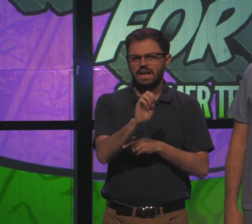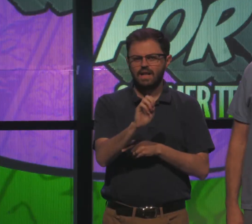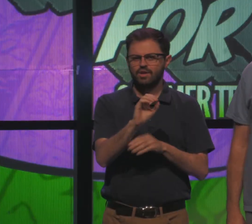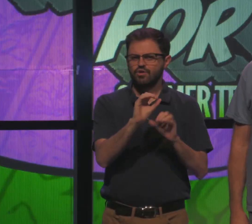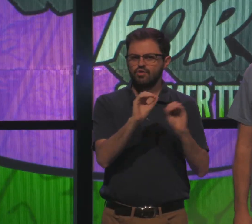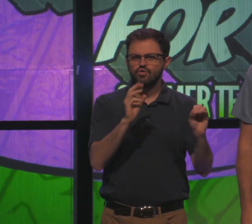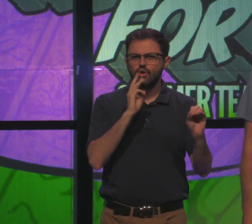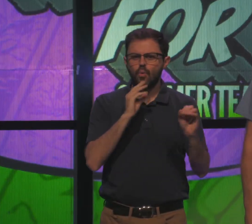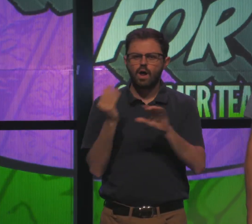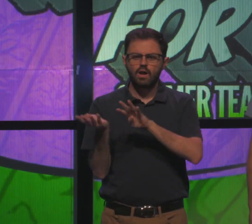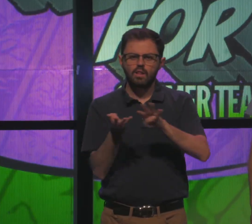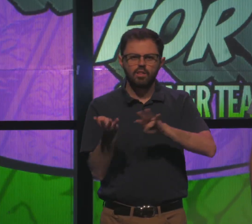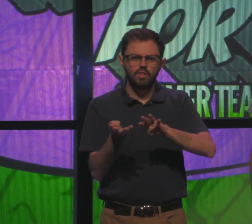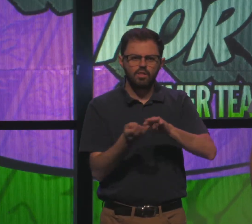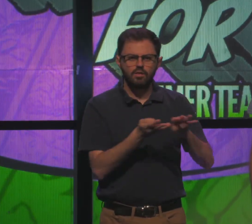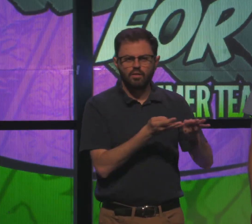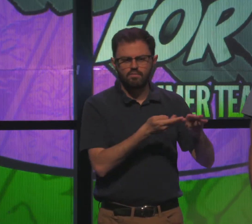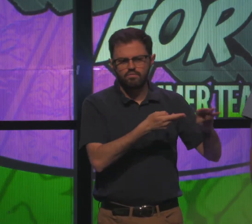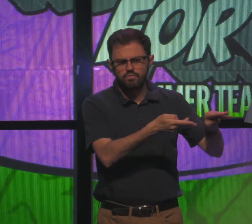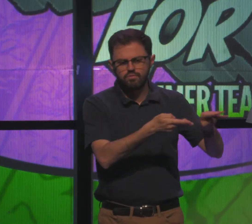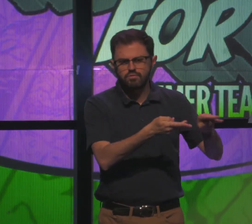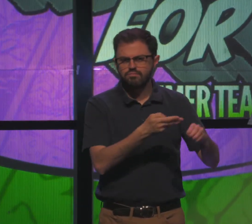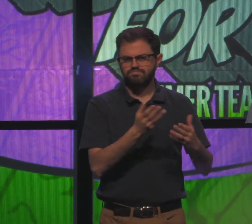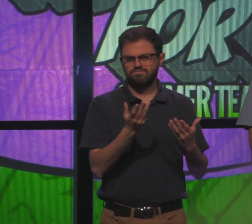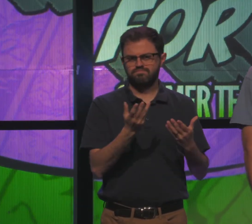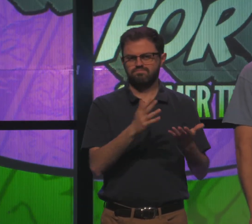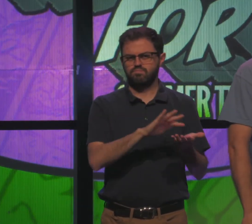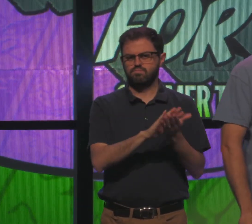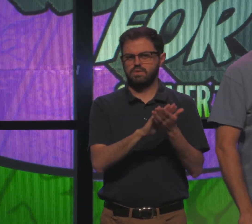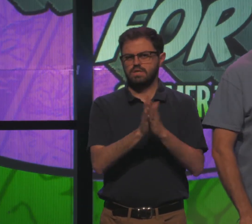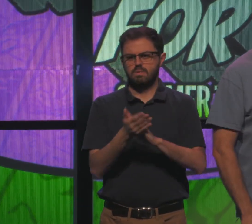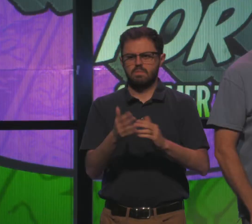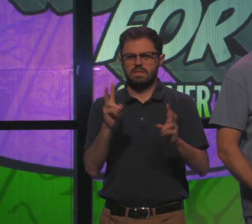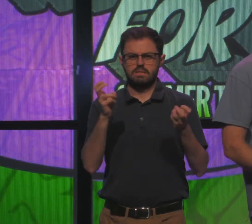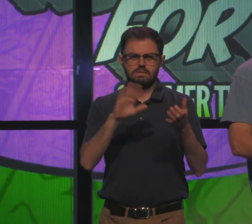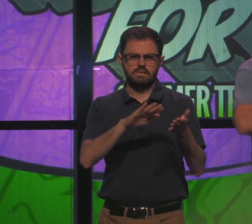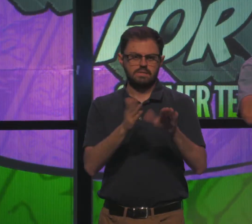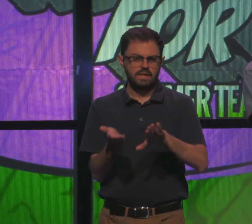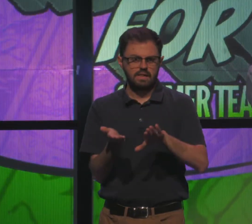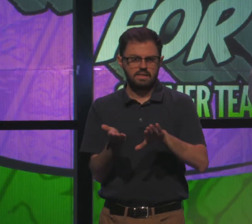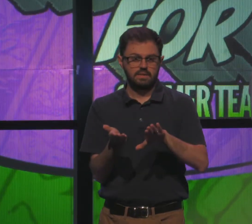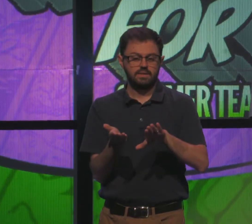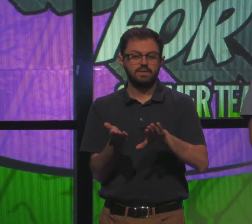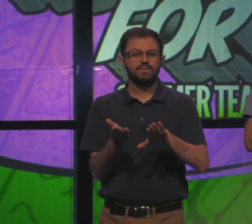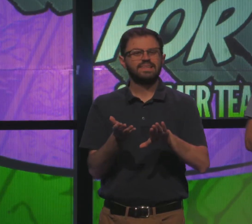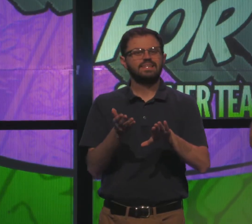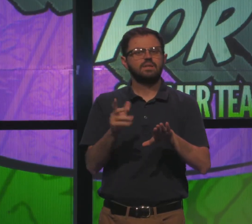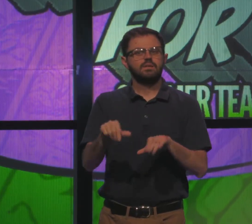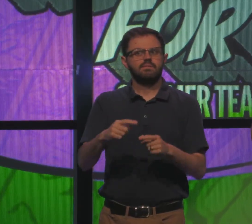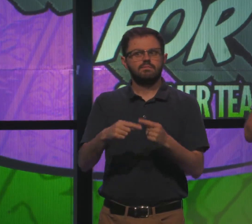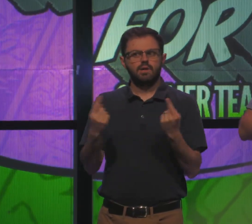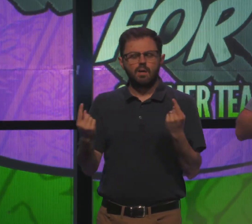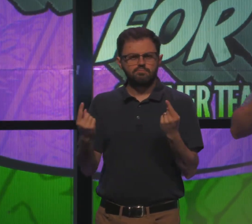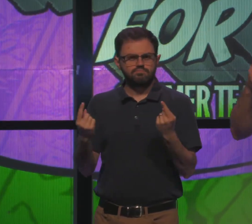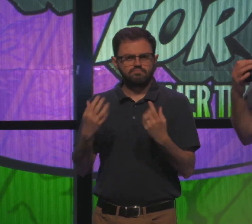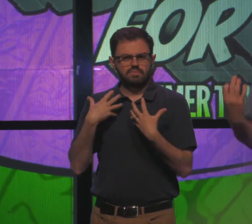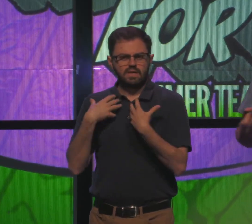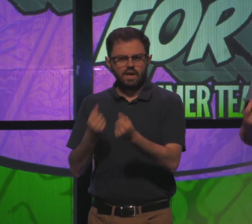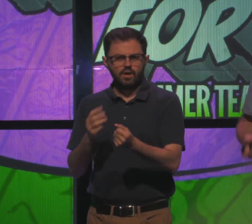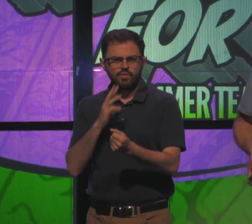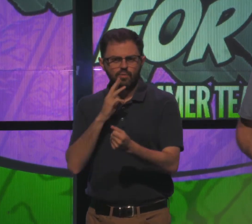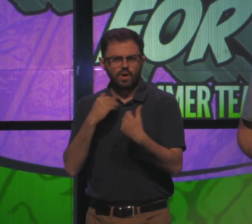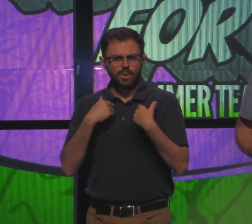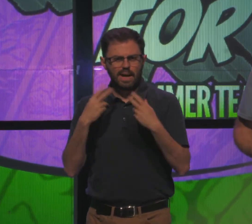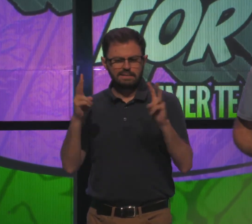become death, right? On the contrast to that, like on the opposite side of that, a healthy body of water has what's called